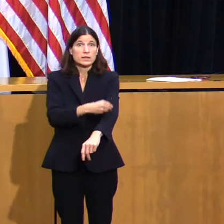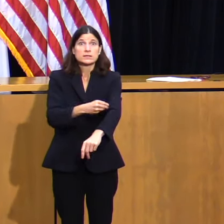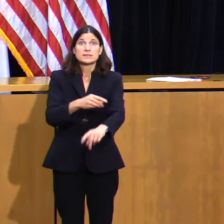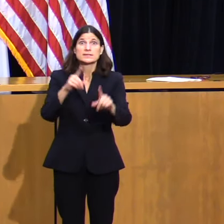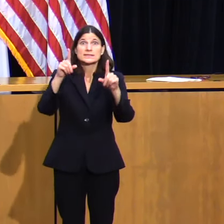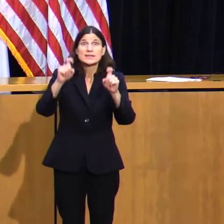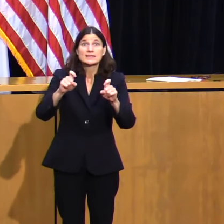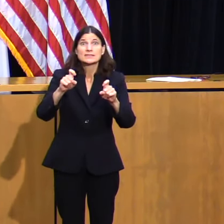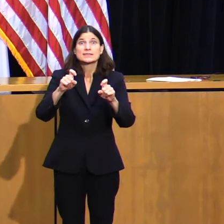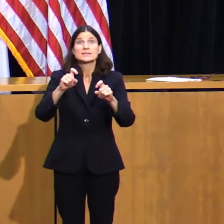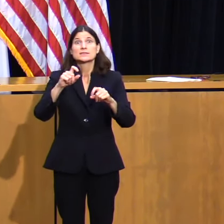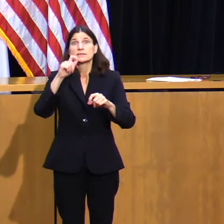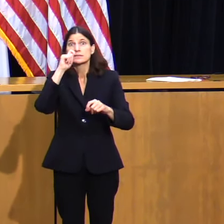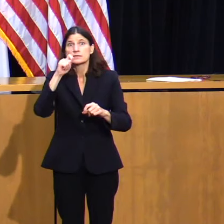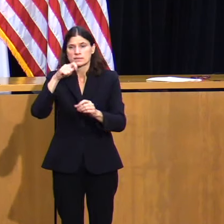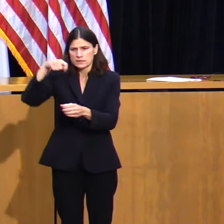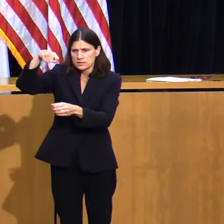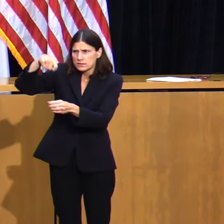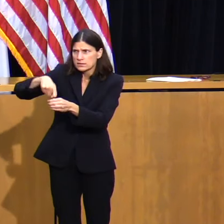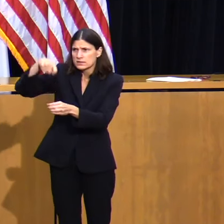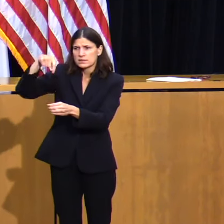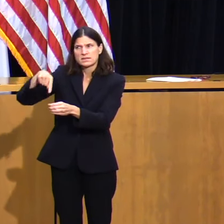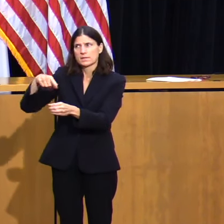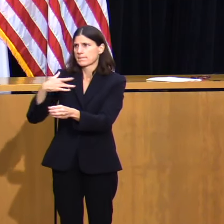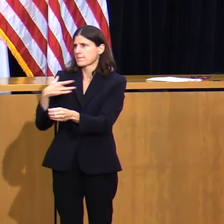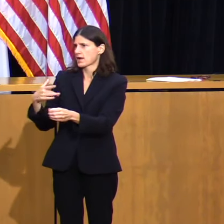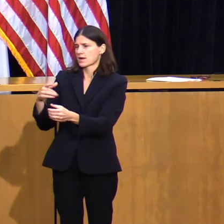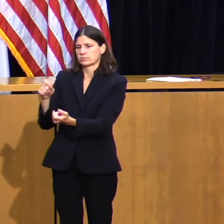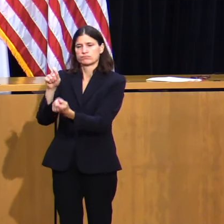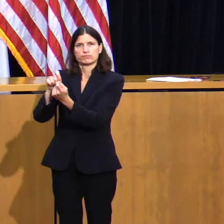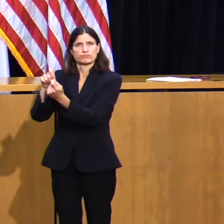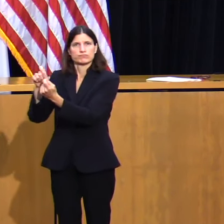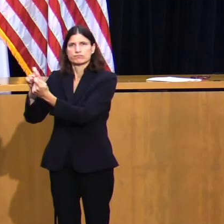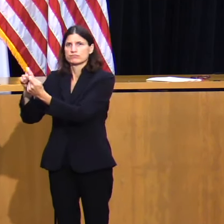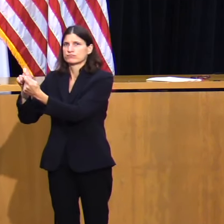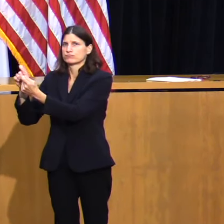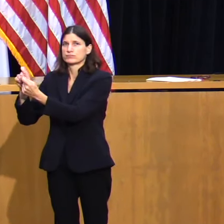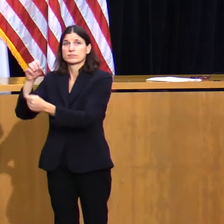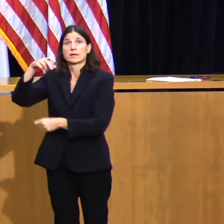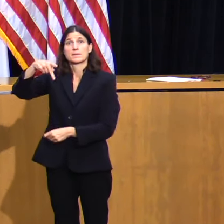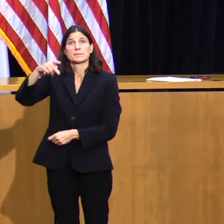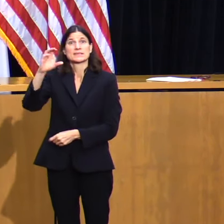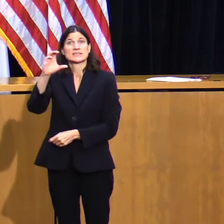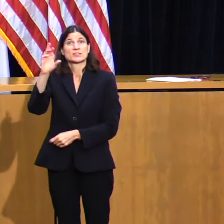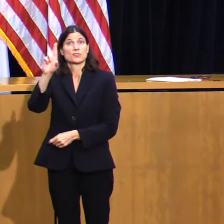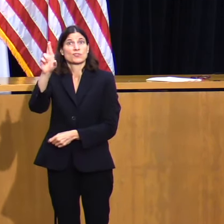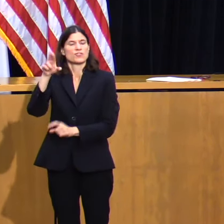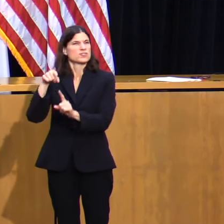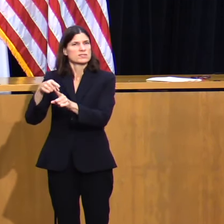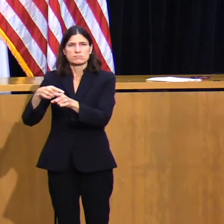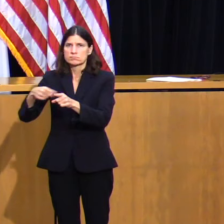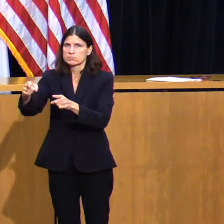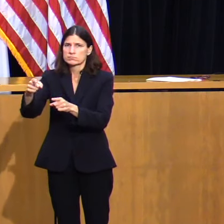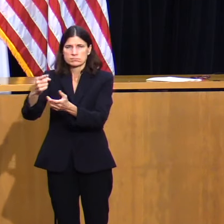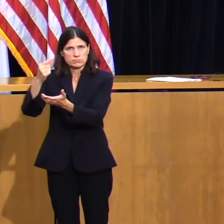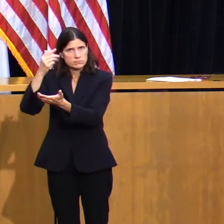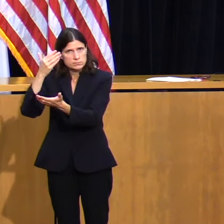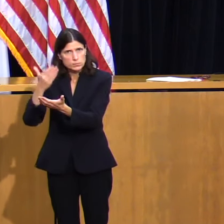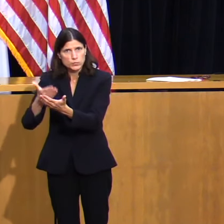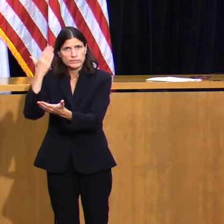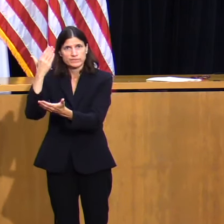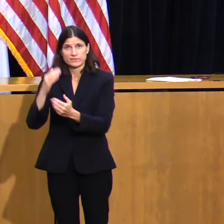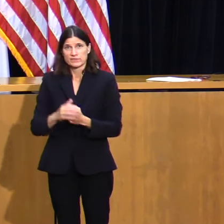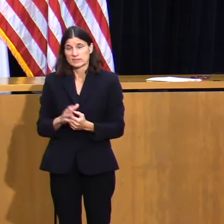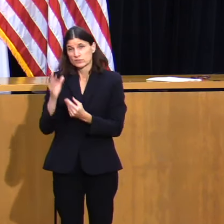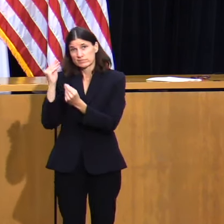is molecular testing. This is not. I'm looking forward to when we have true surveillance ability in the Commonwealth of